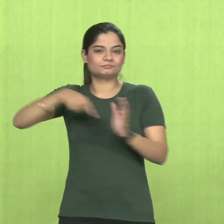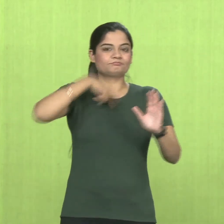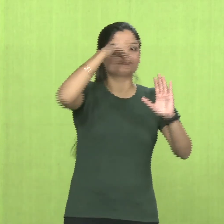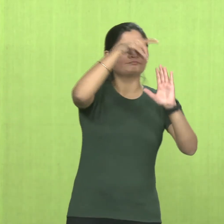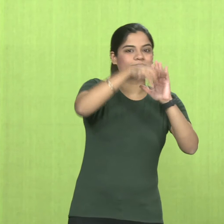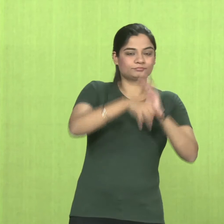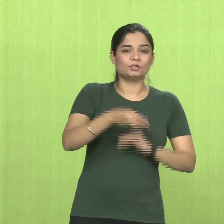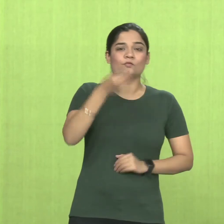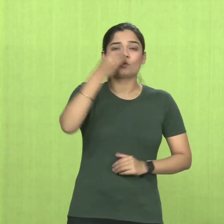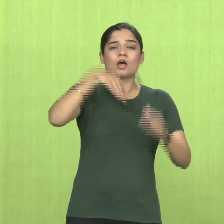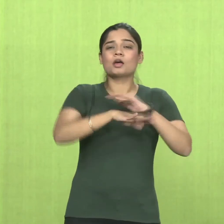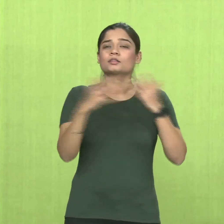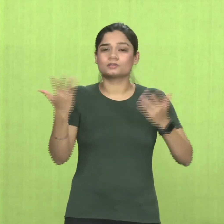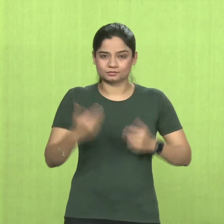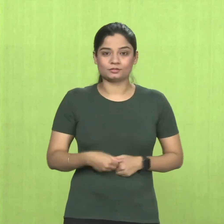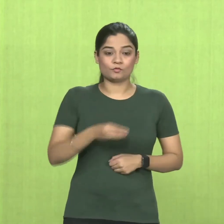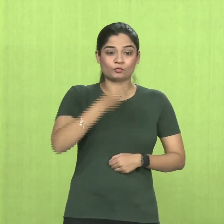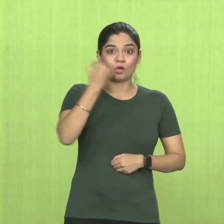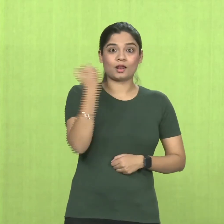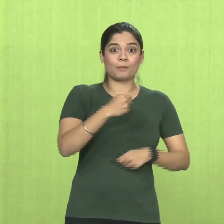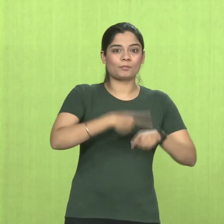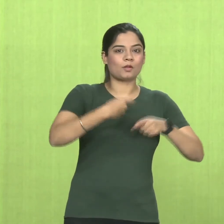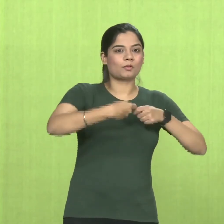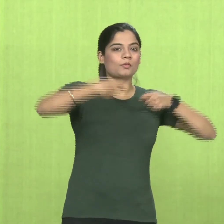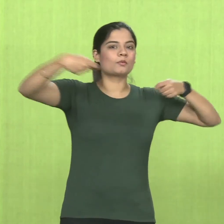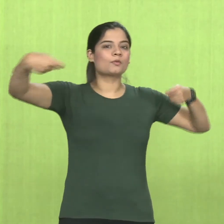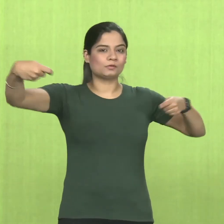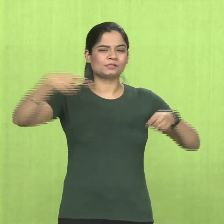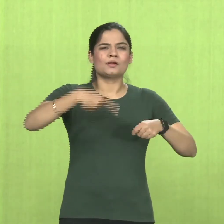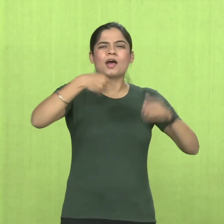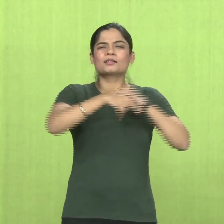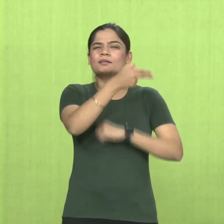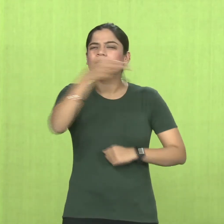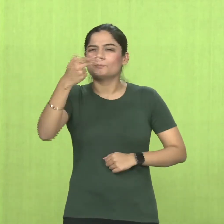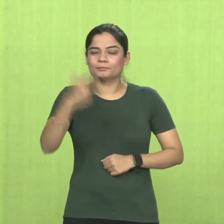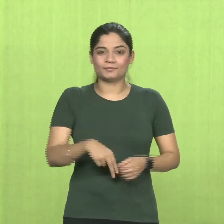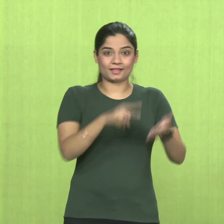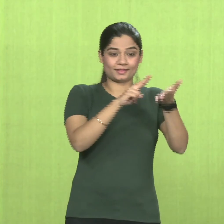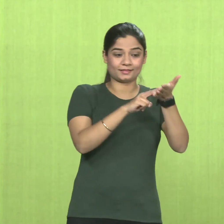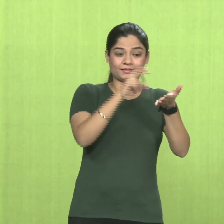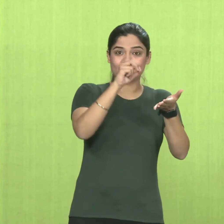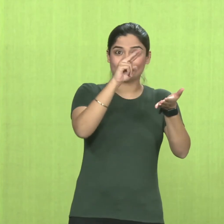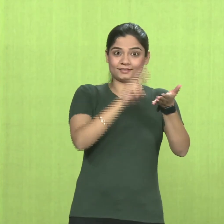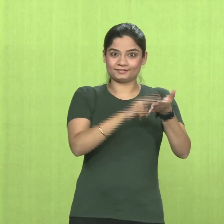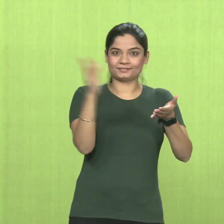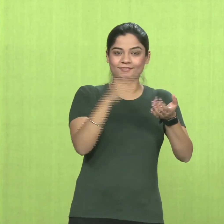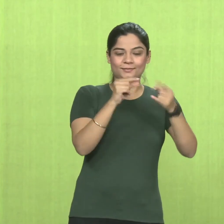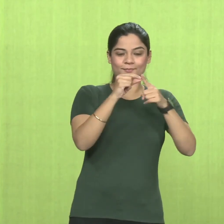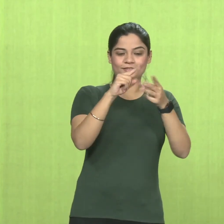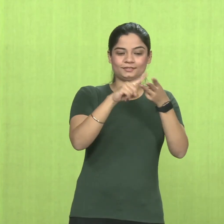is non-perishable foods that take long time to go bad, that don't go bad for a